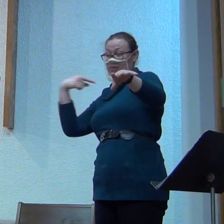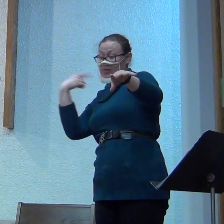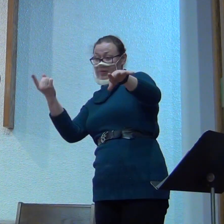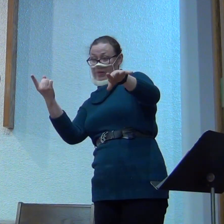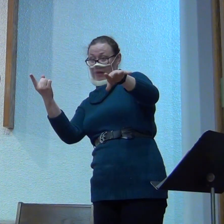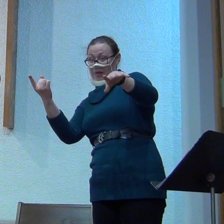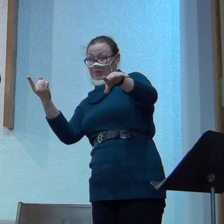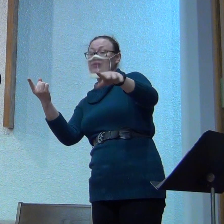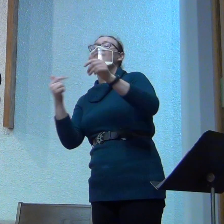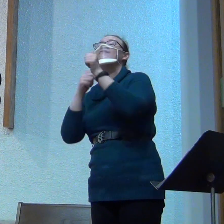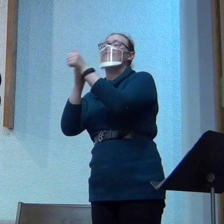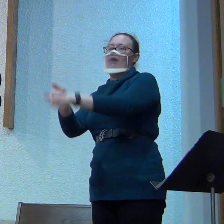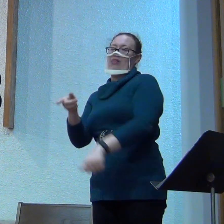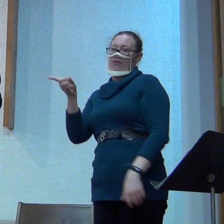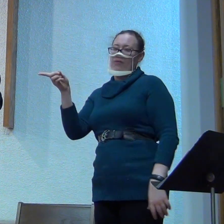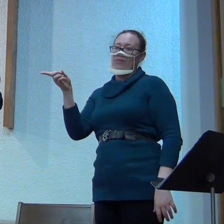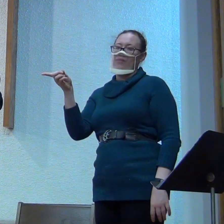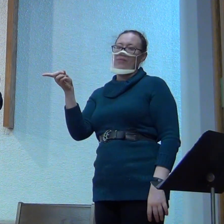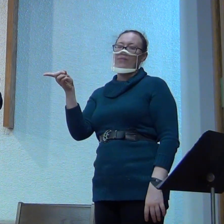you, do it.